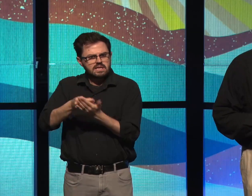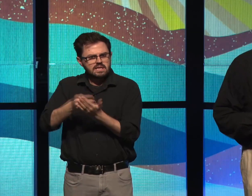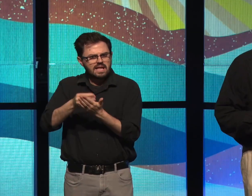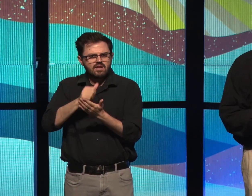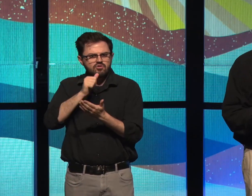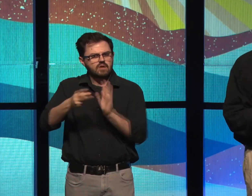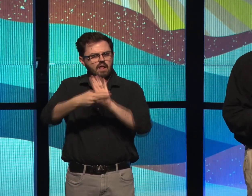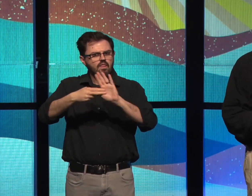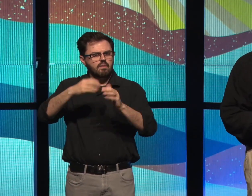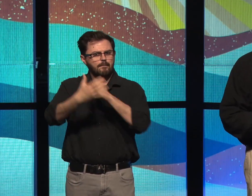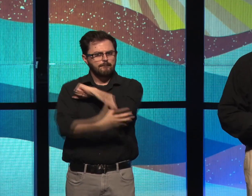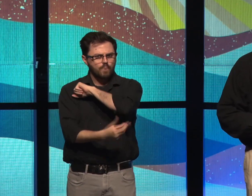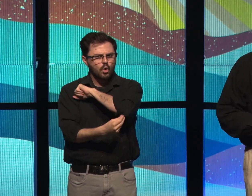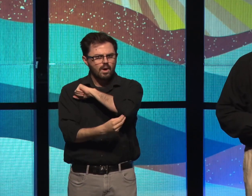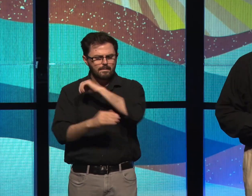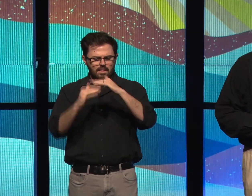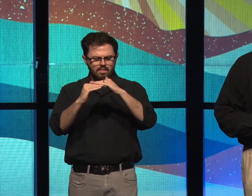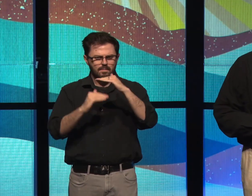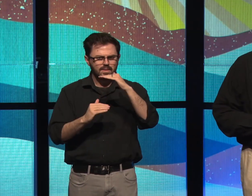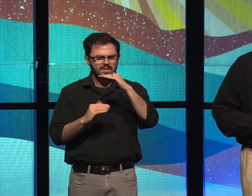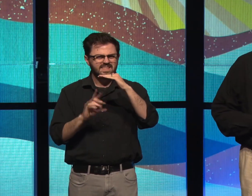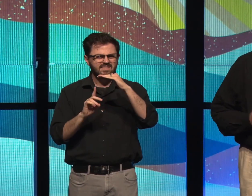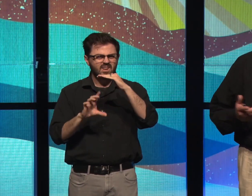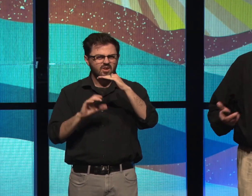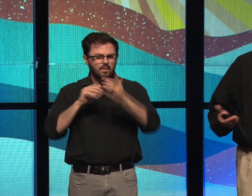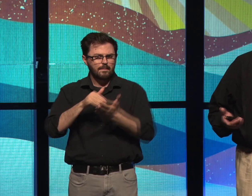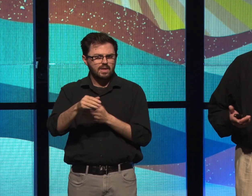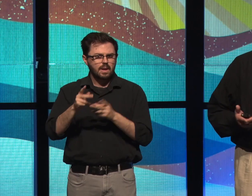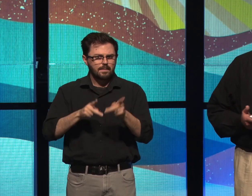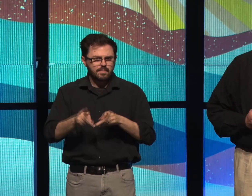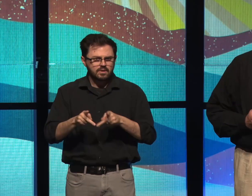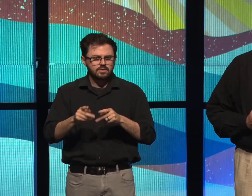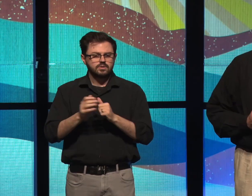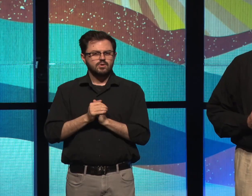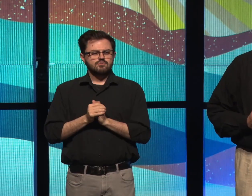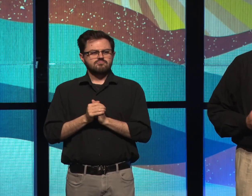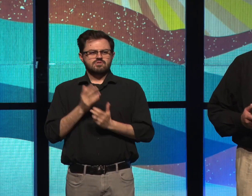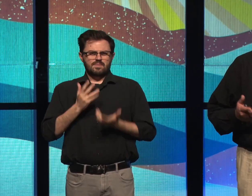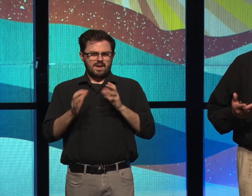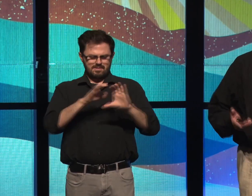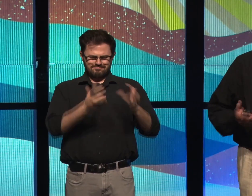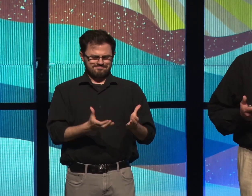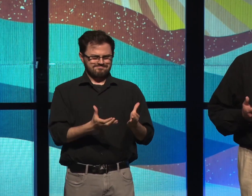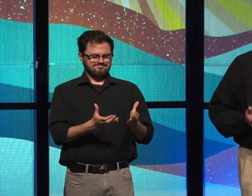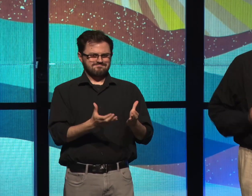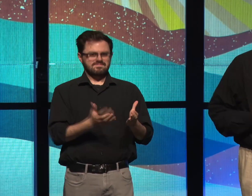to relate to. What about if we look at the United States? So according to the Census Bureau,